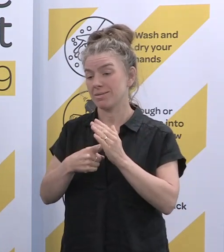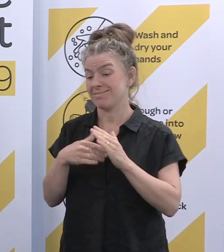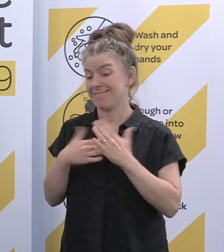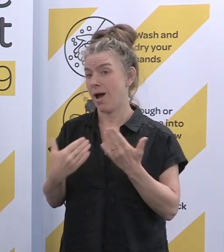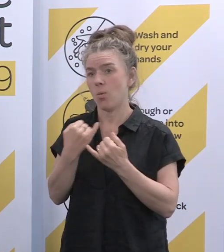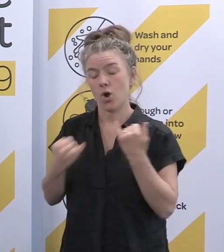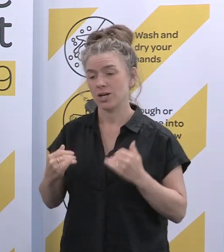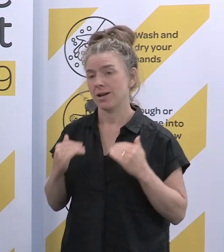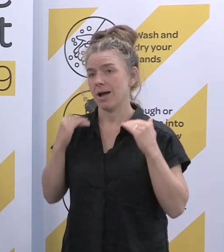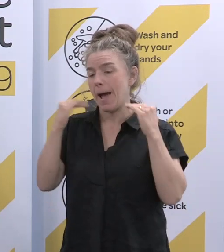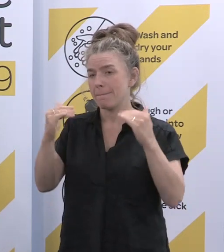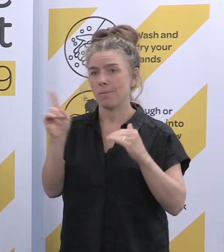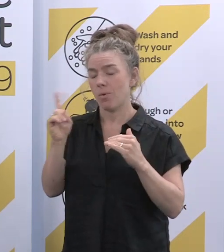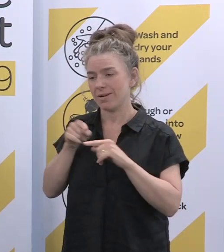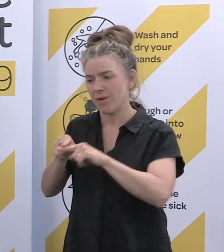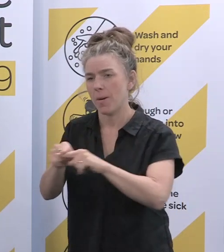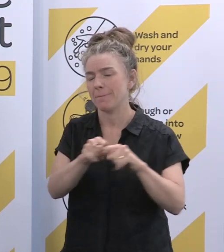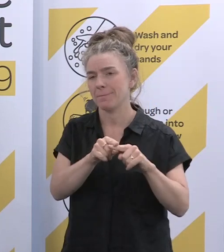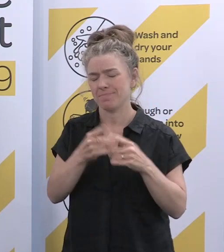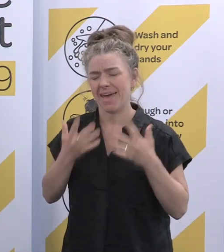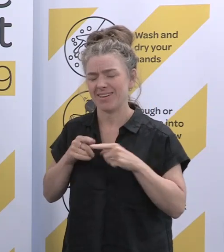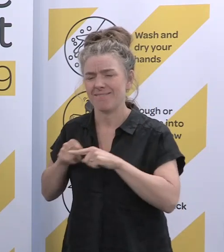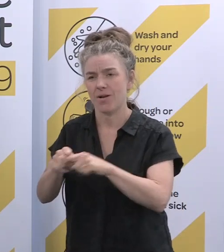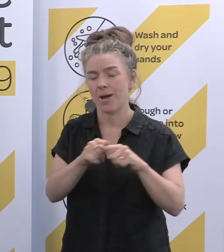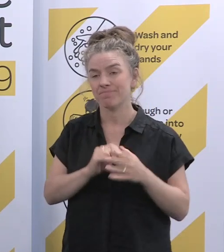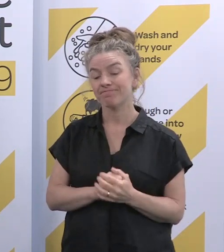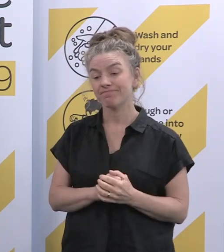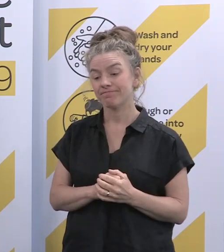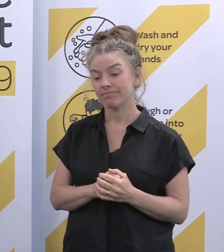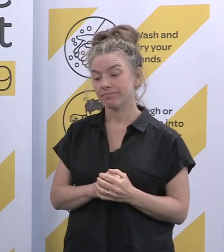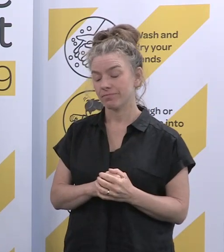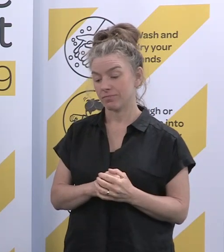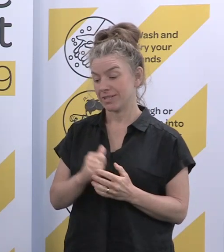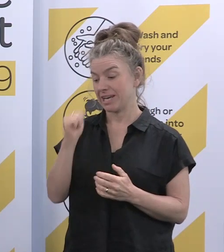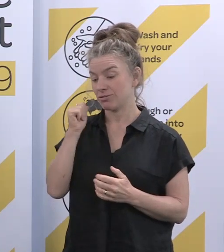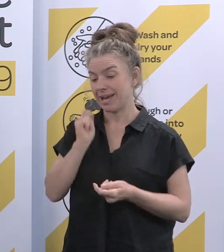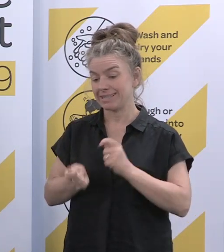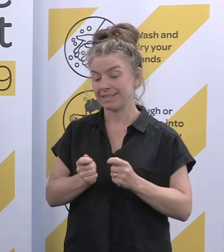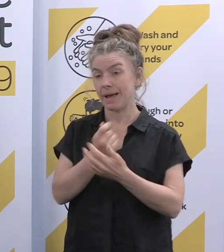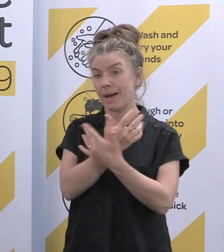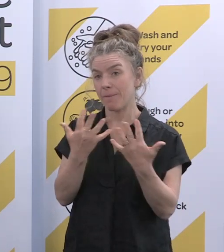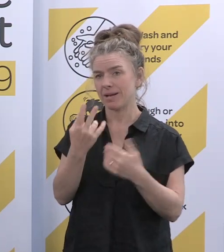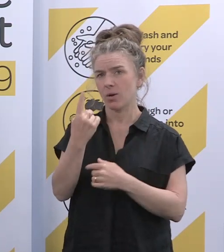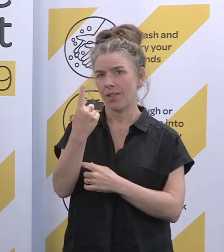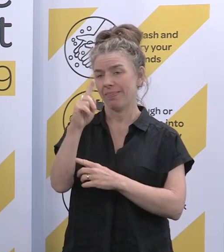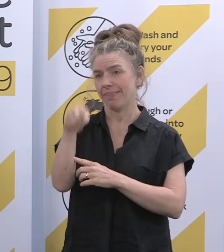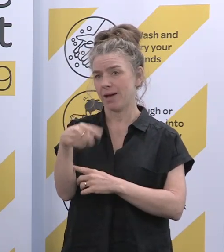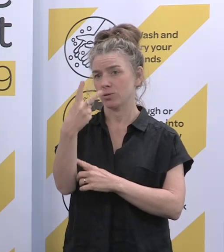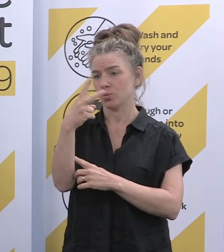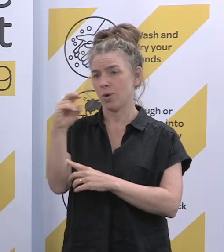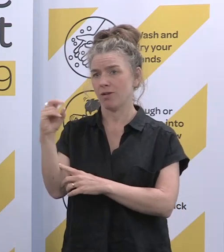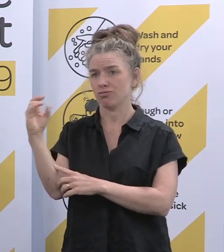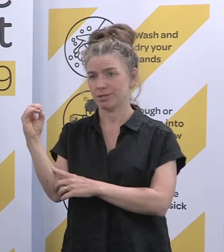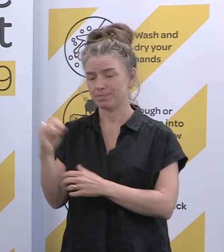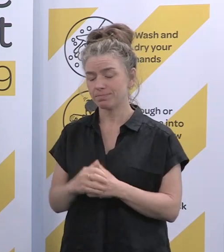health response. Just over 1,200 laboratory tests were carried out yesterday for COVID-19, and that brings the total